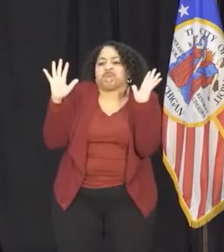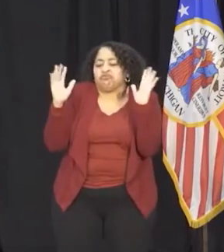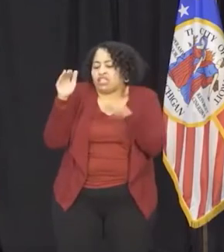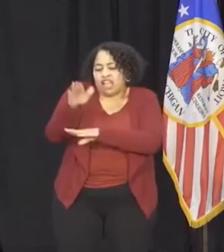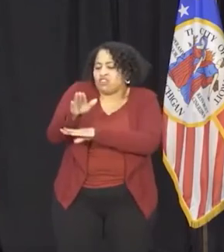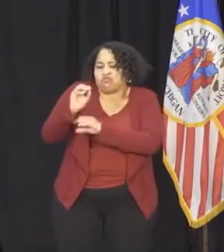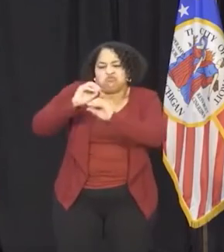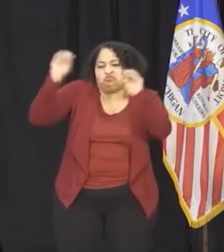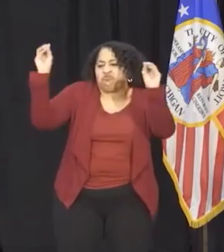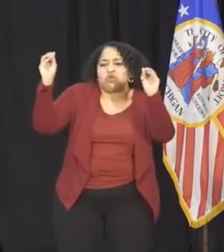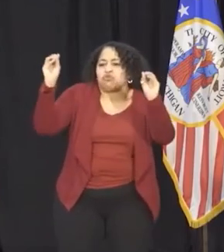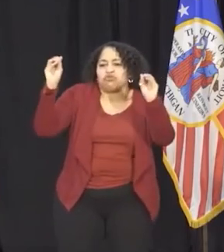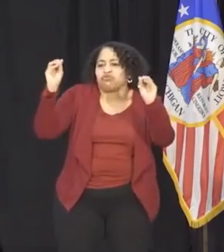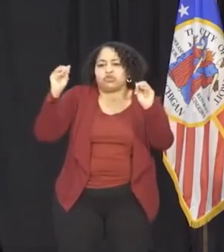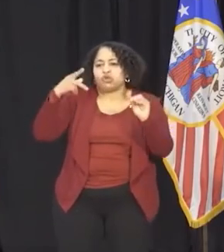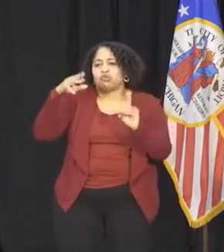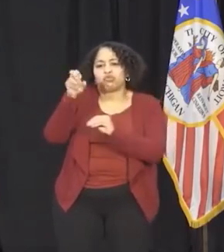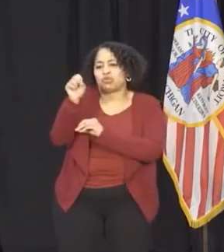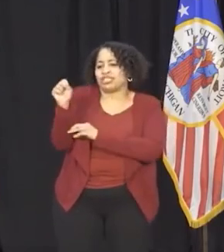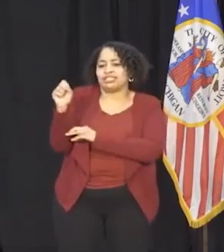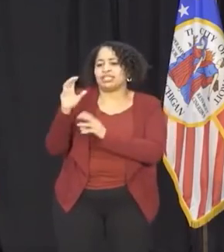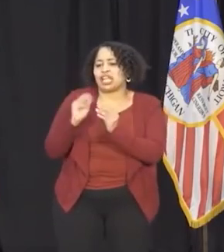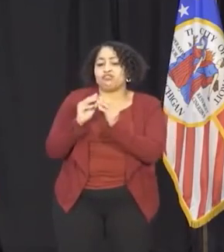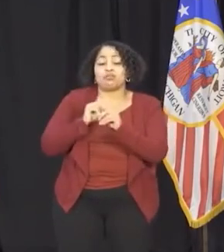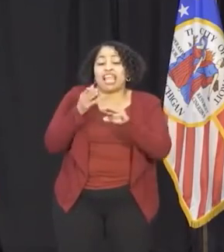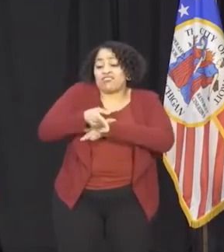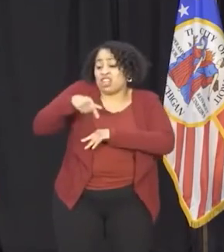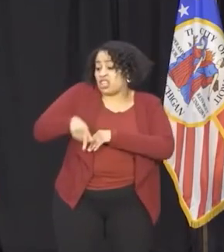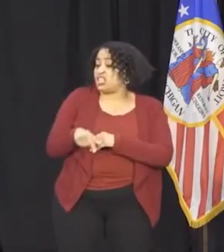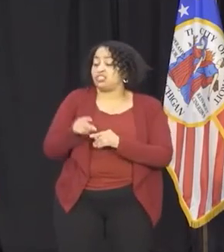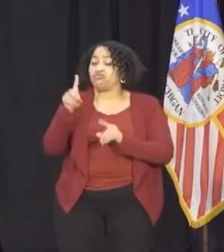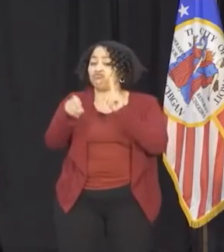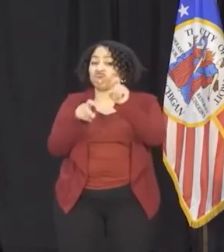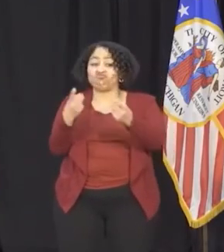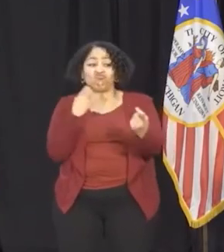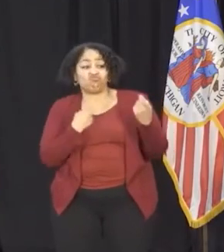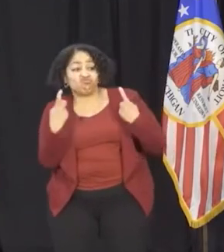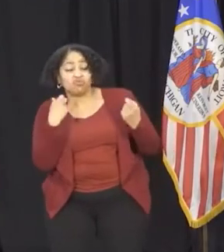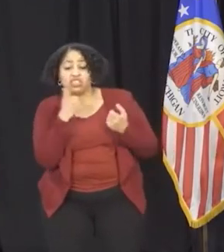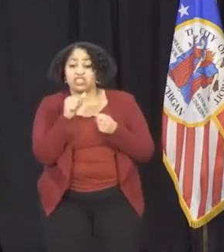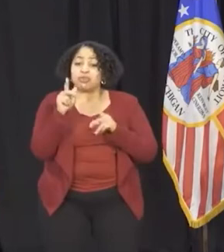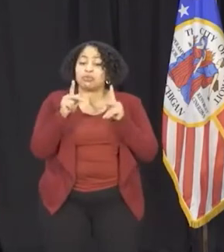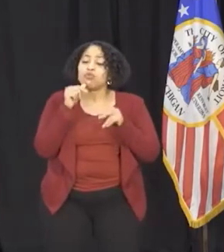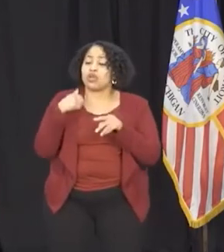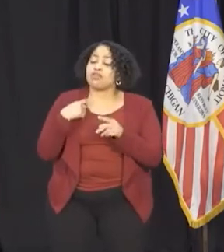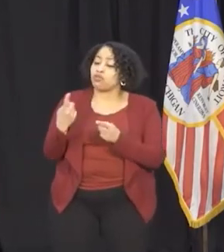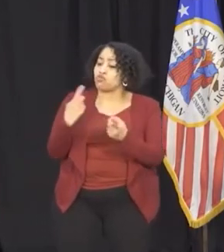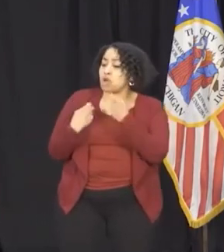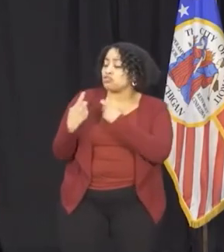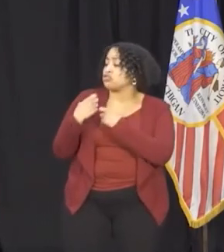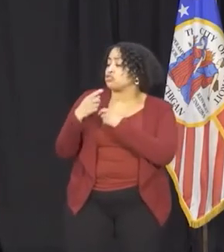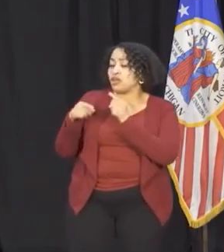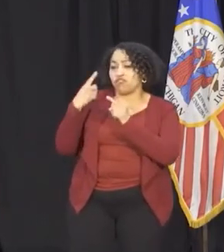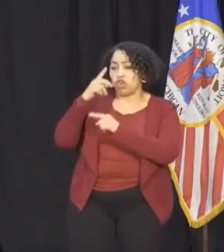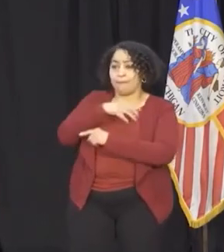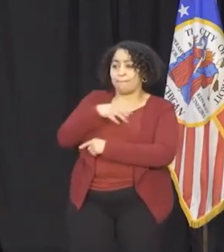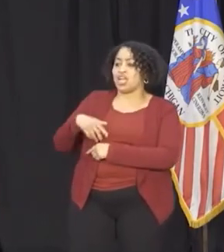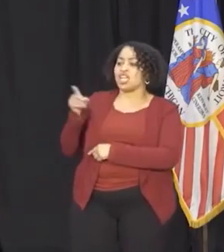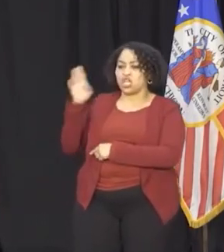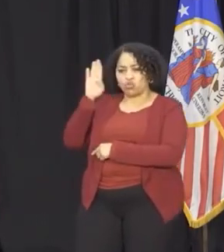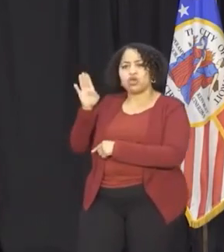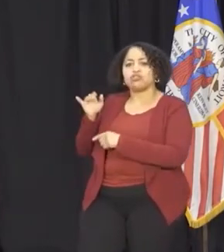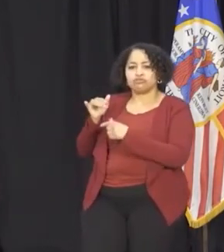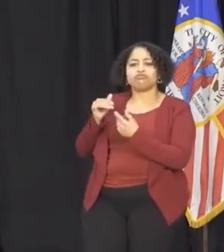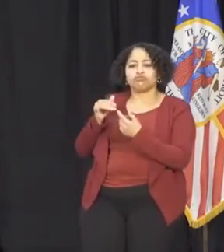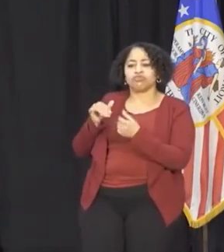today. But after this Q&A session, for any reporters who have questions for the mayor about our COVID response here in Detroit, he